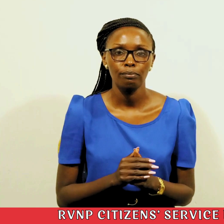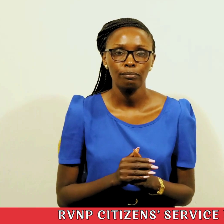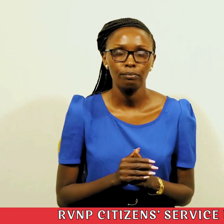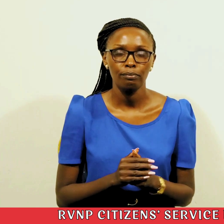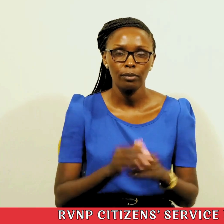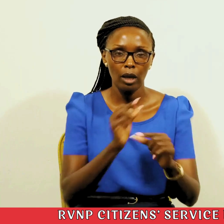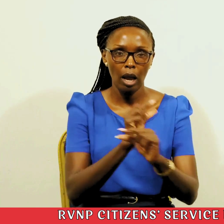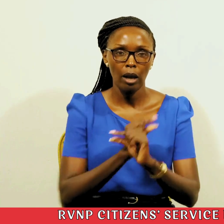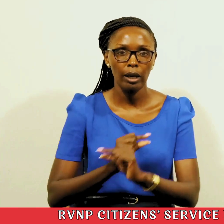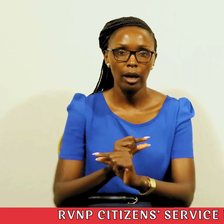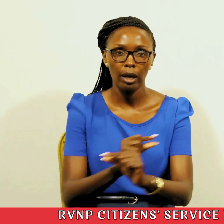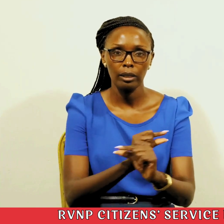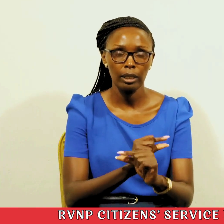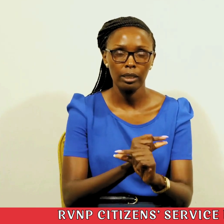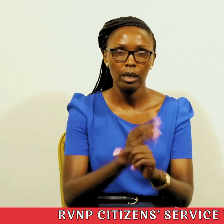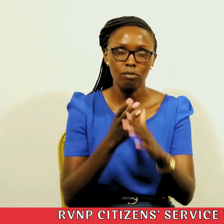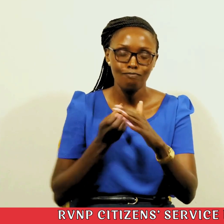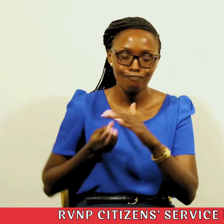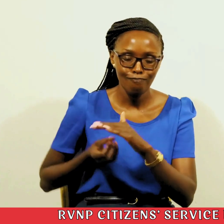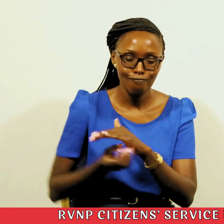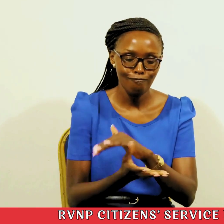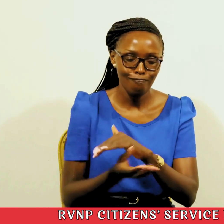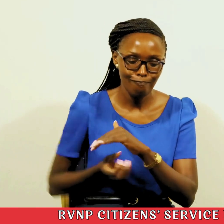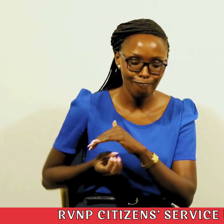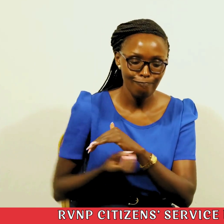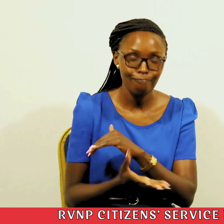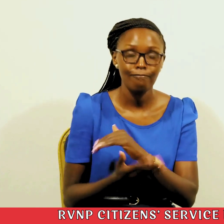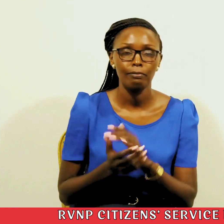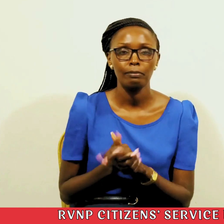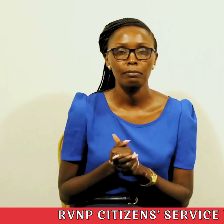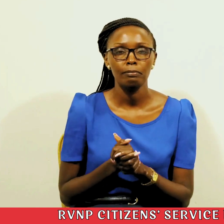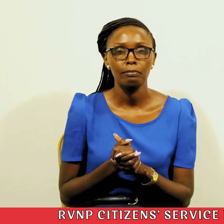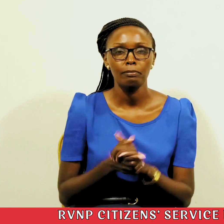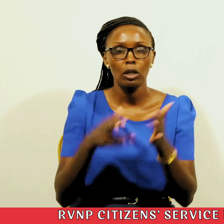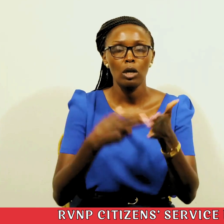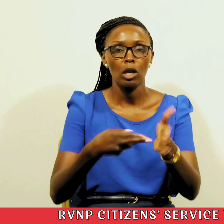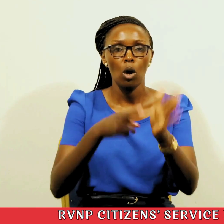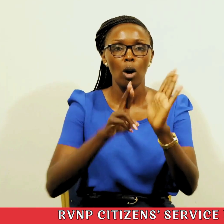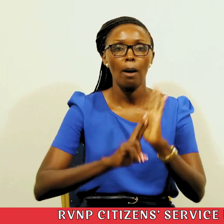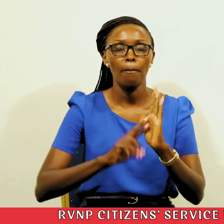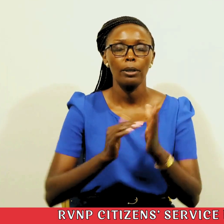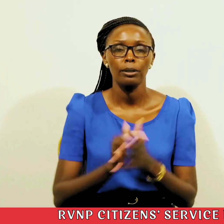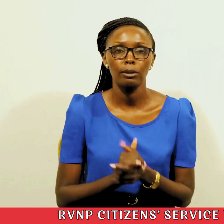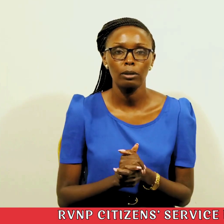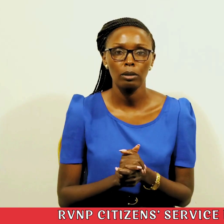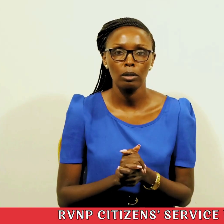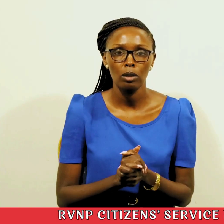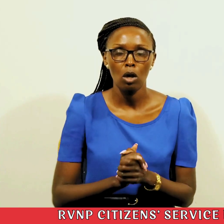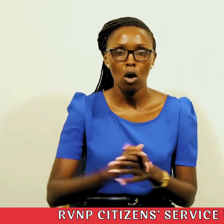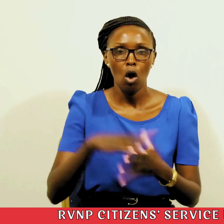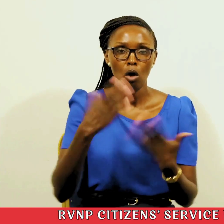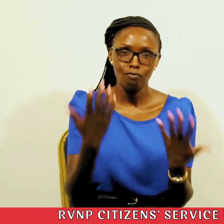Guidance and counseling. The requirement is a college or staff